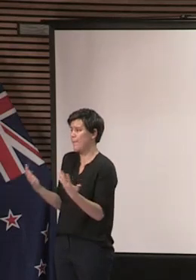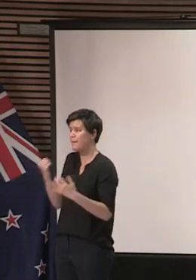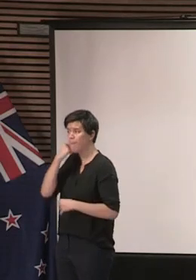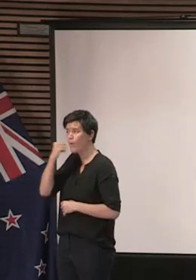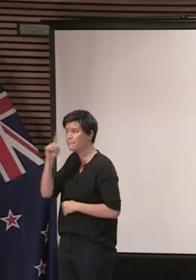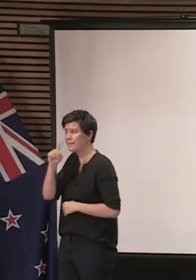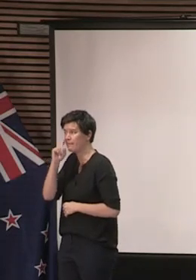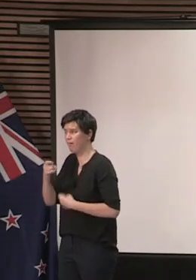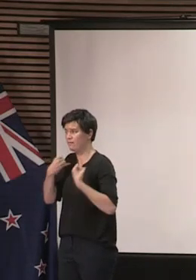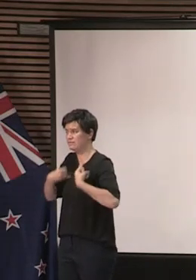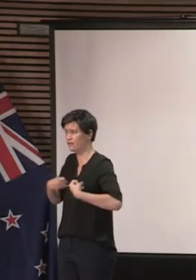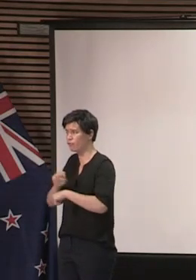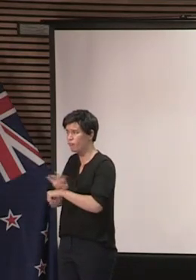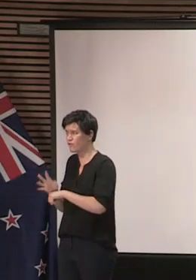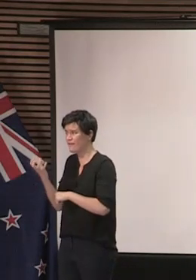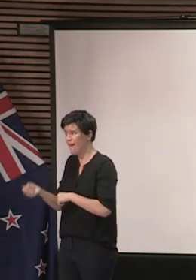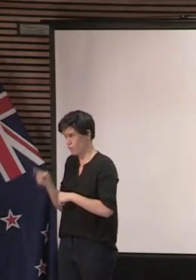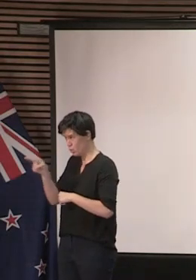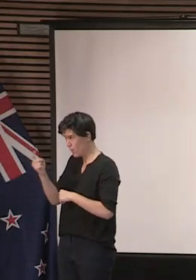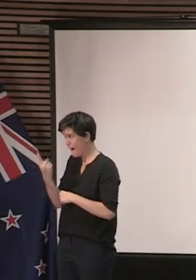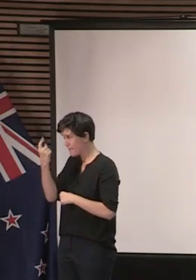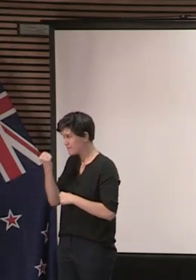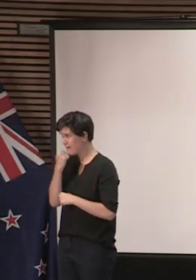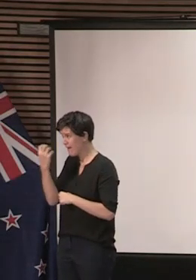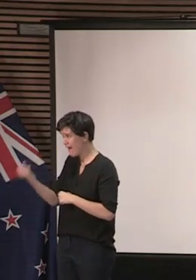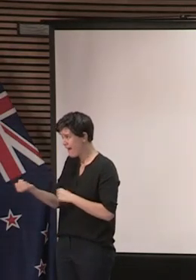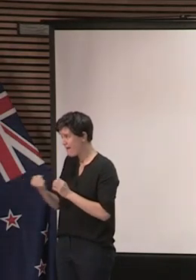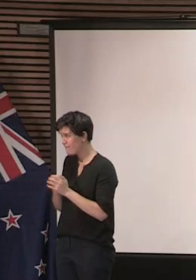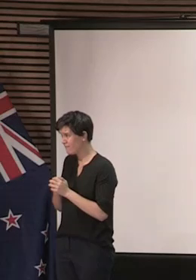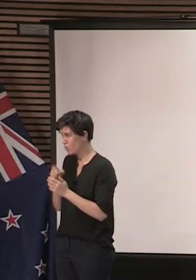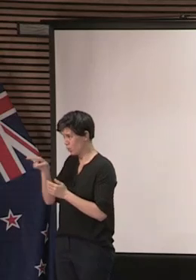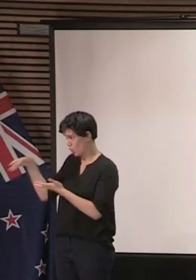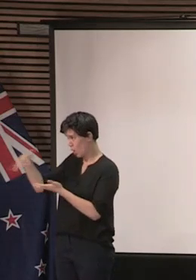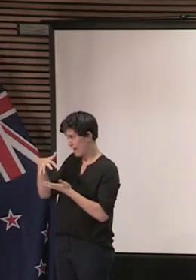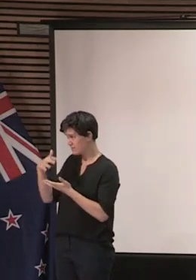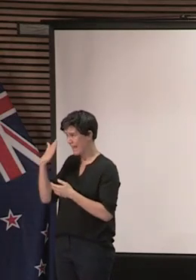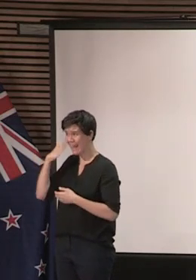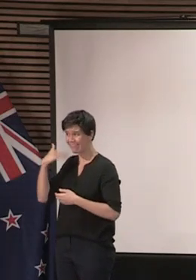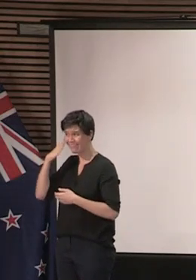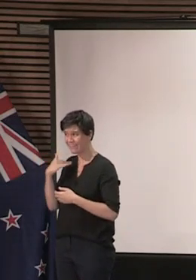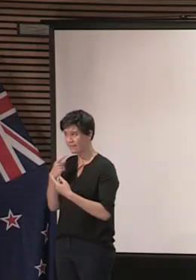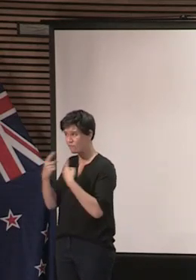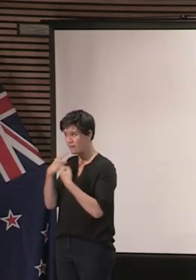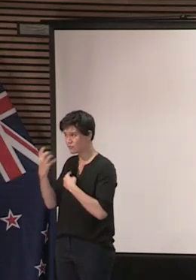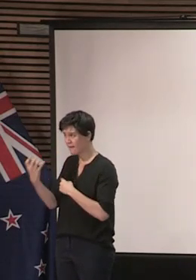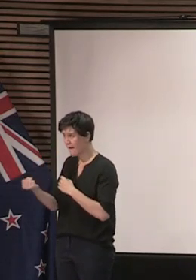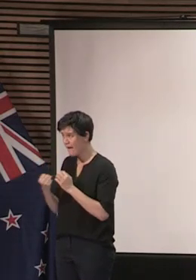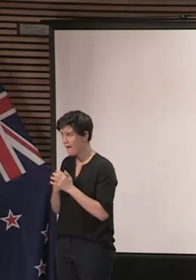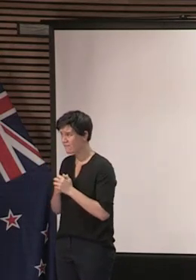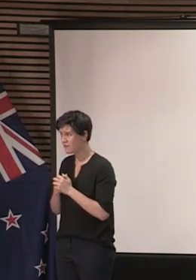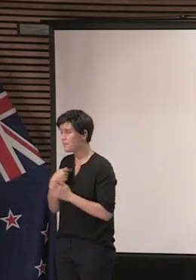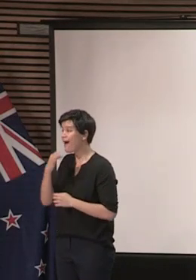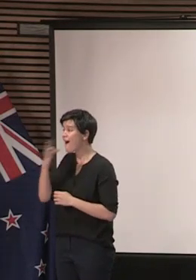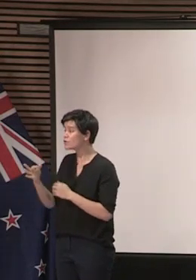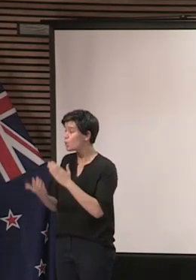communities. Do you have an update on the ethnicity data collection, and also in addition of the 912 recoveries, can you tell us how many are Māori